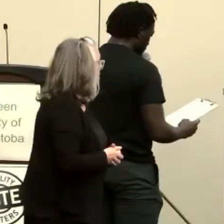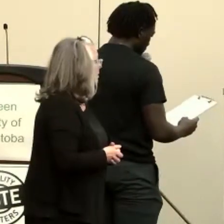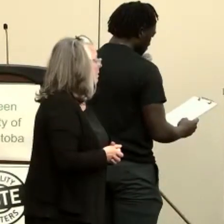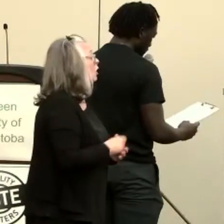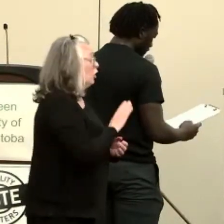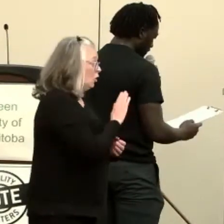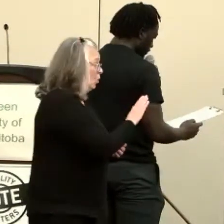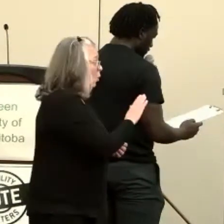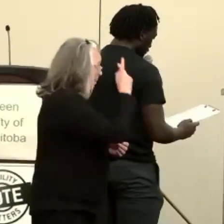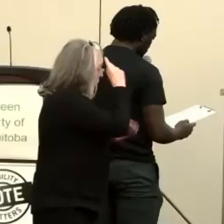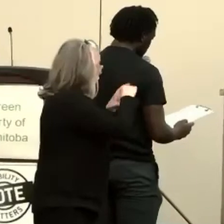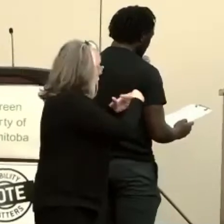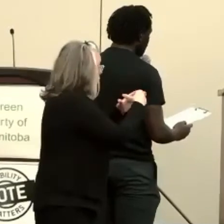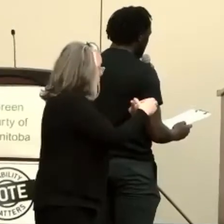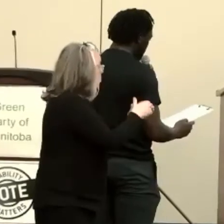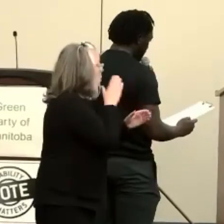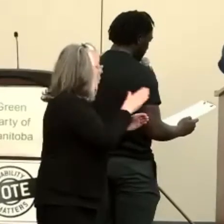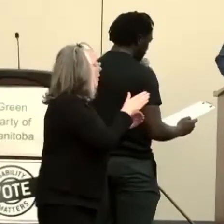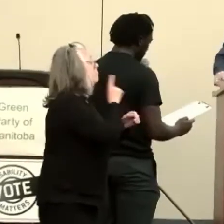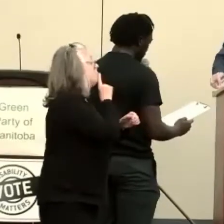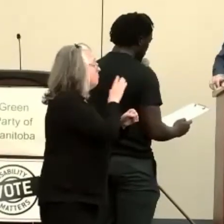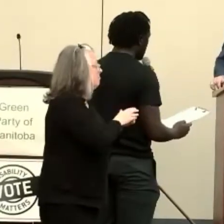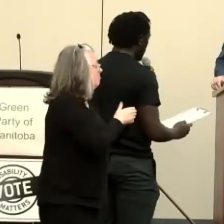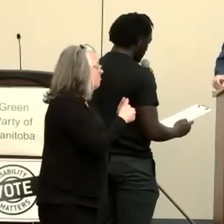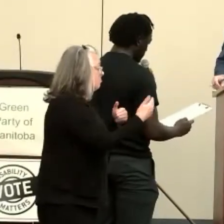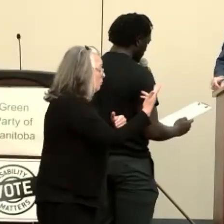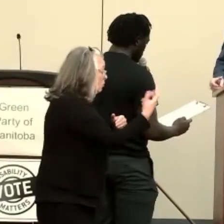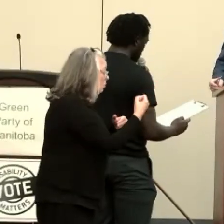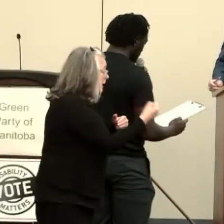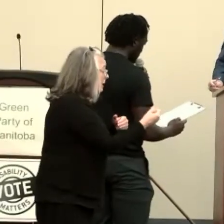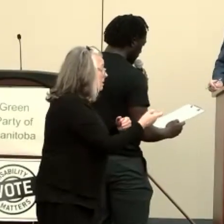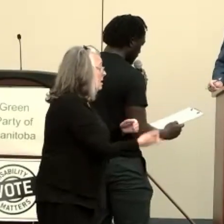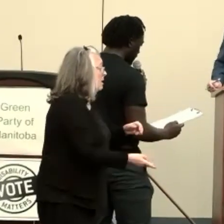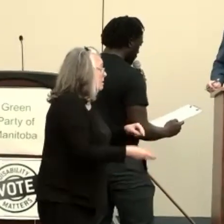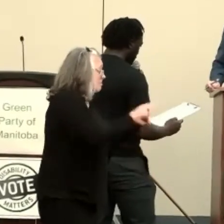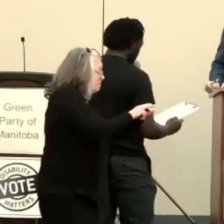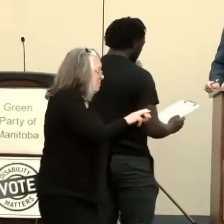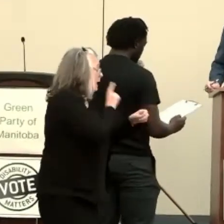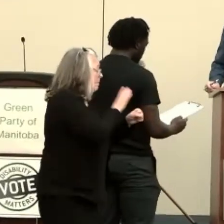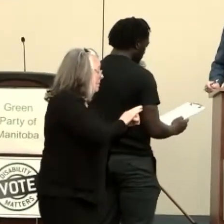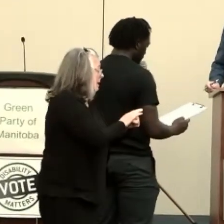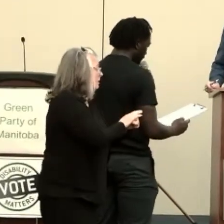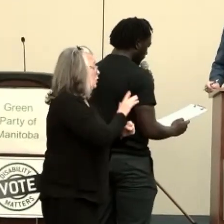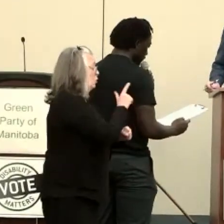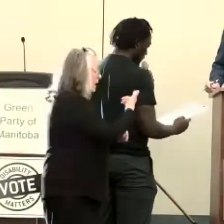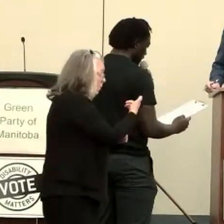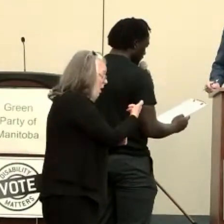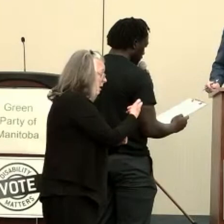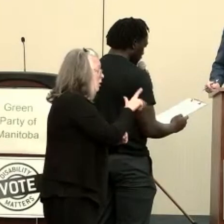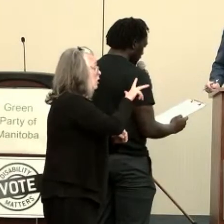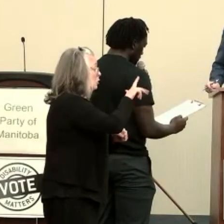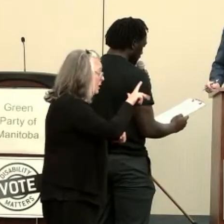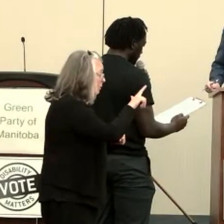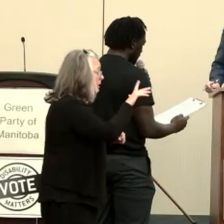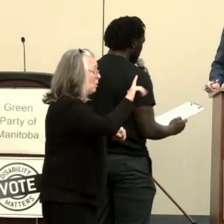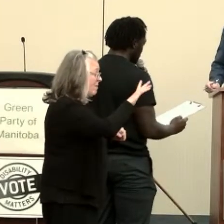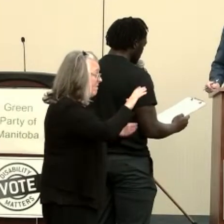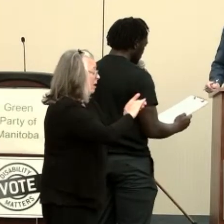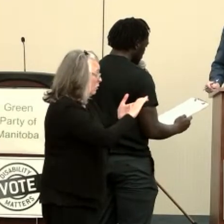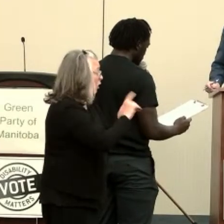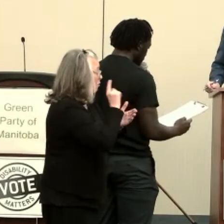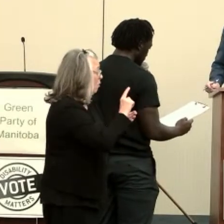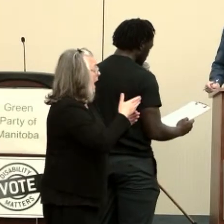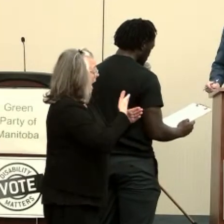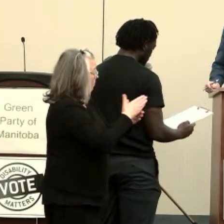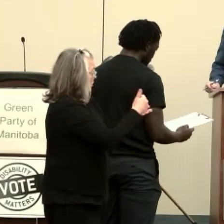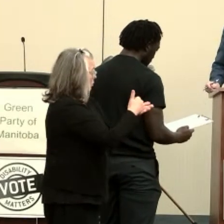party commit to an increase over the next 3 years of $21, $23, and $25 for an average wage for disability